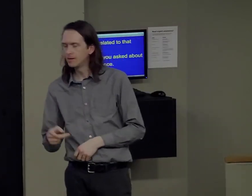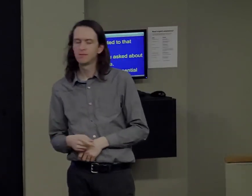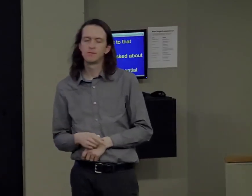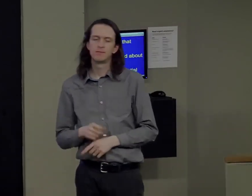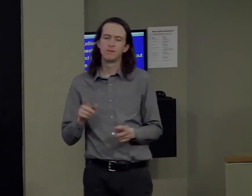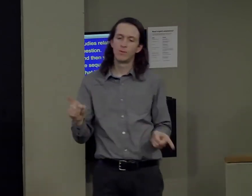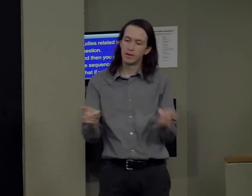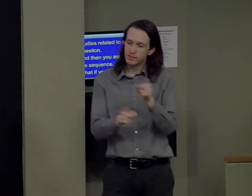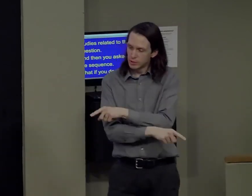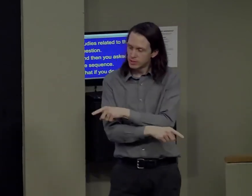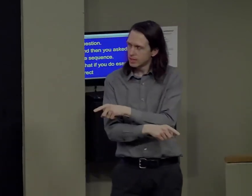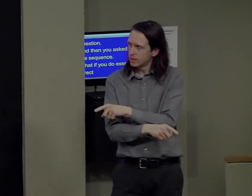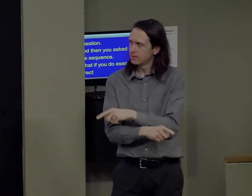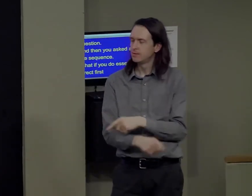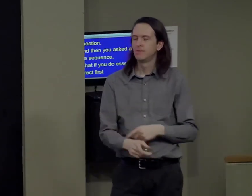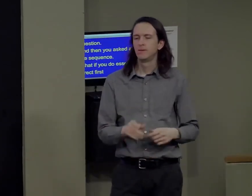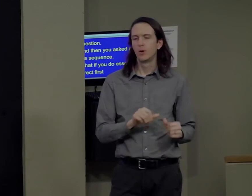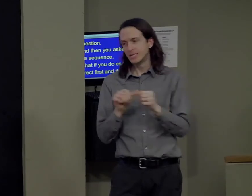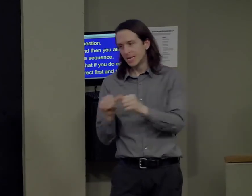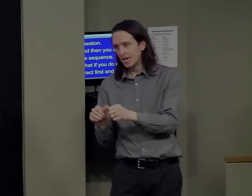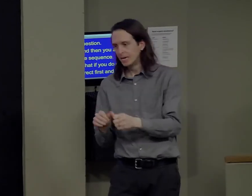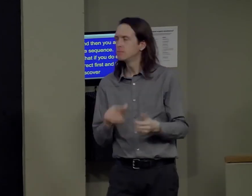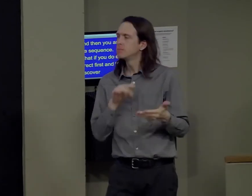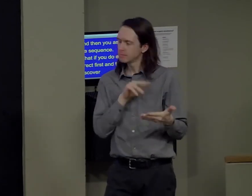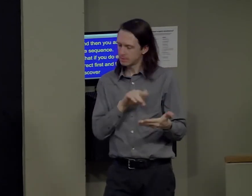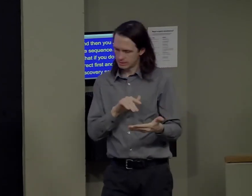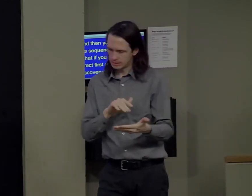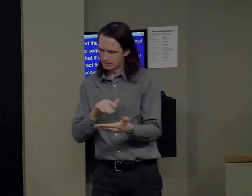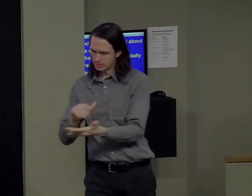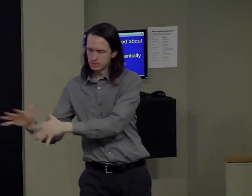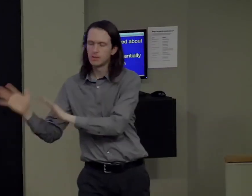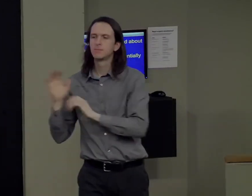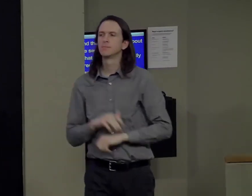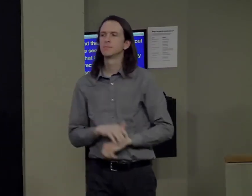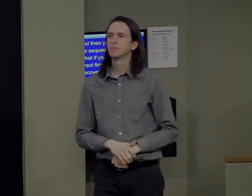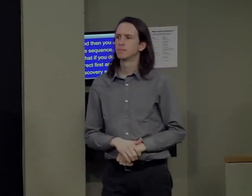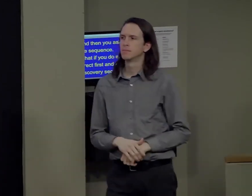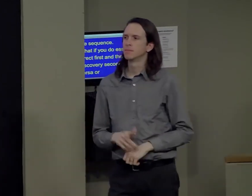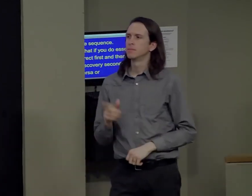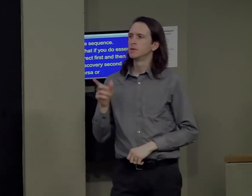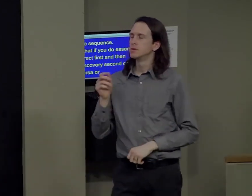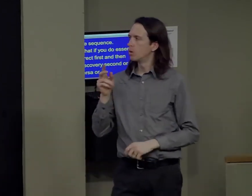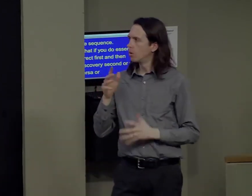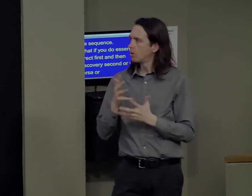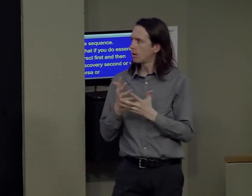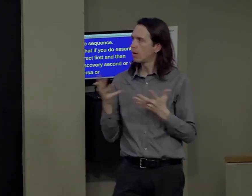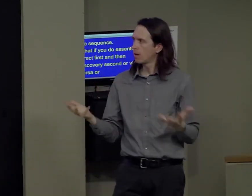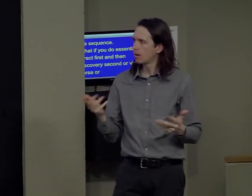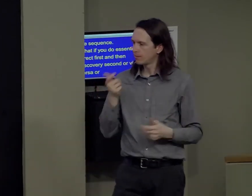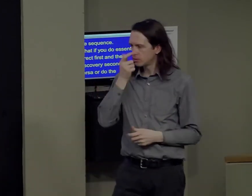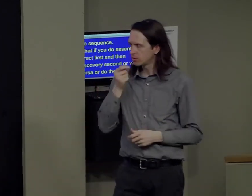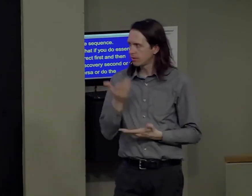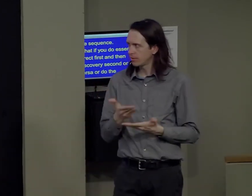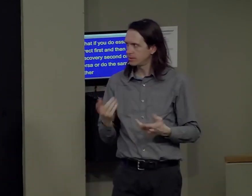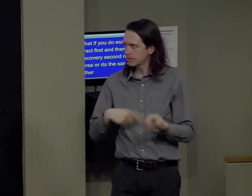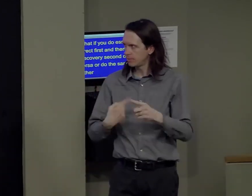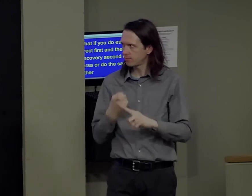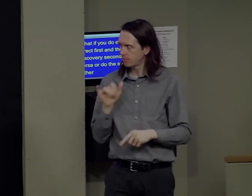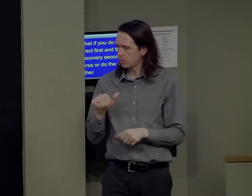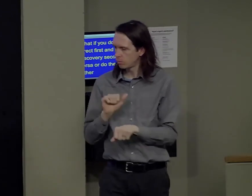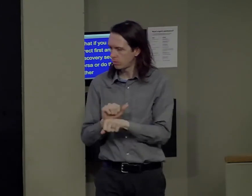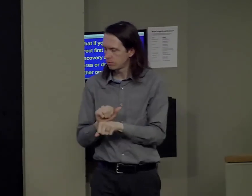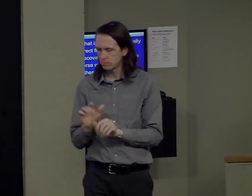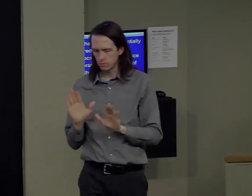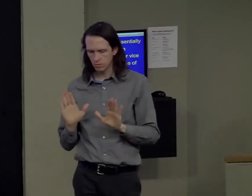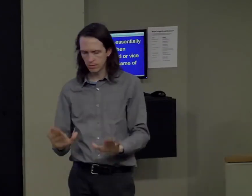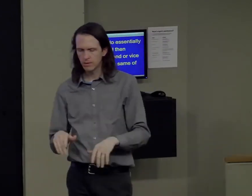then discovery second, or vice versa, or do the same of either one? And a